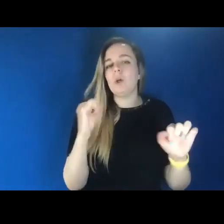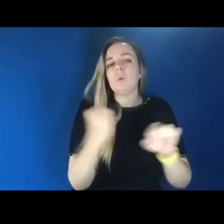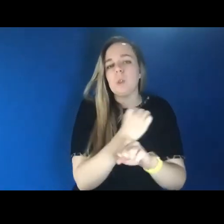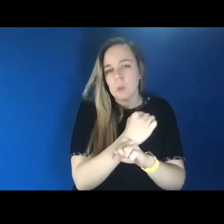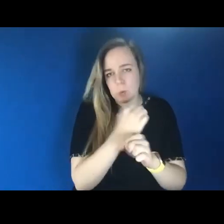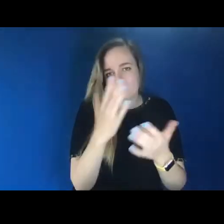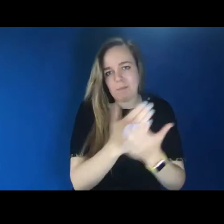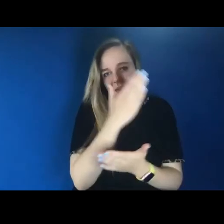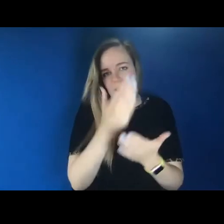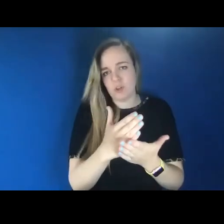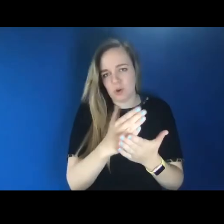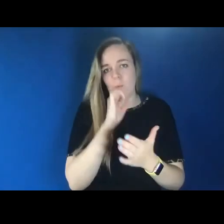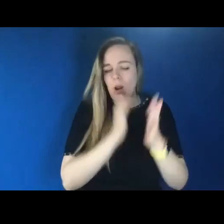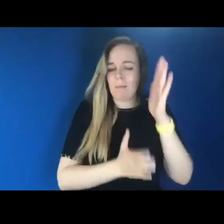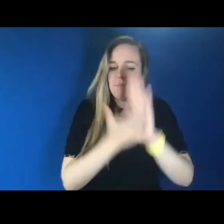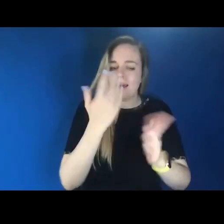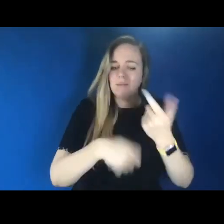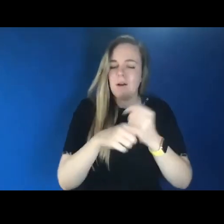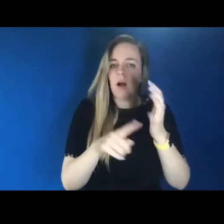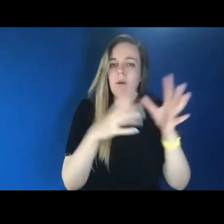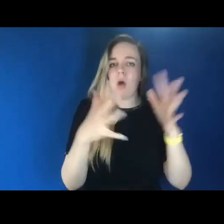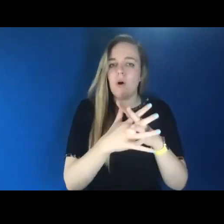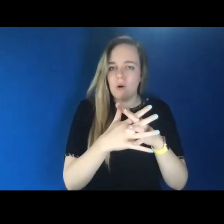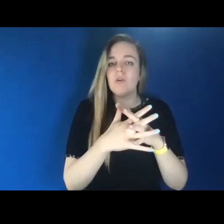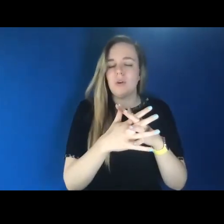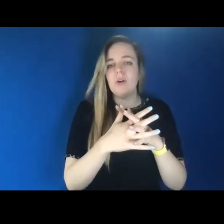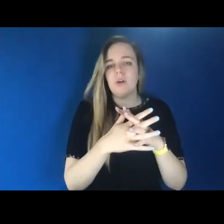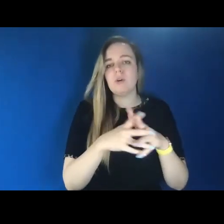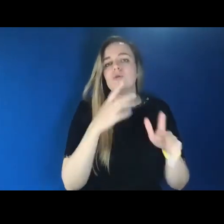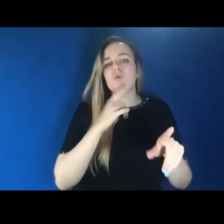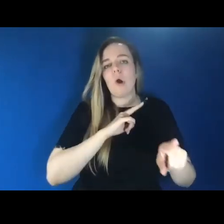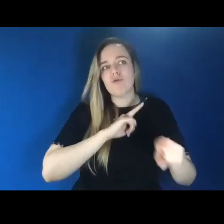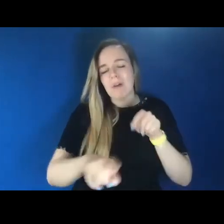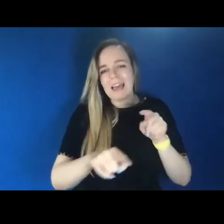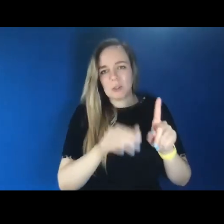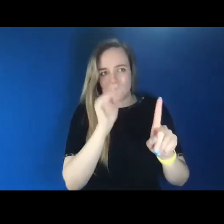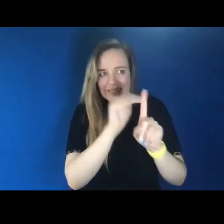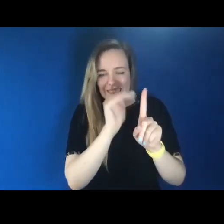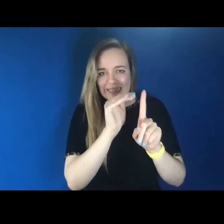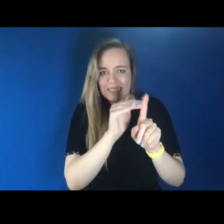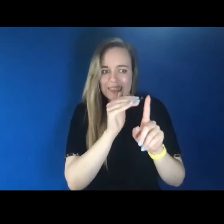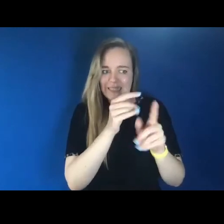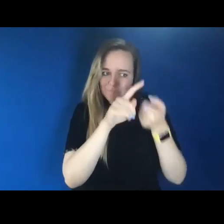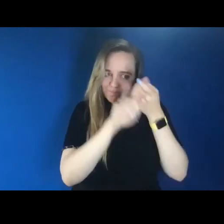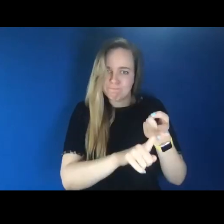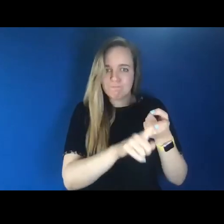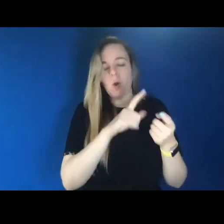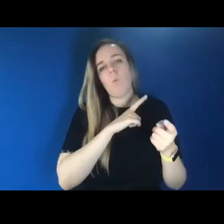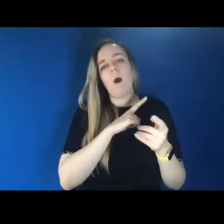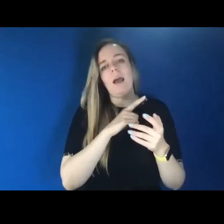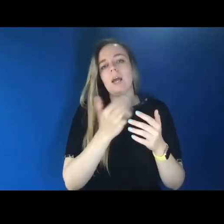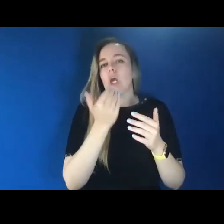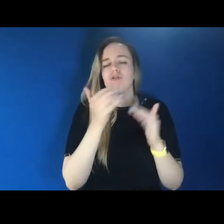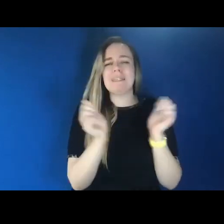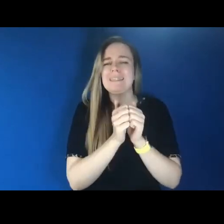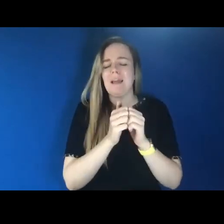to make sure it's passed as legislation? So trying to nail people down to the, because the Green New Deal is huge, it